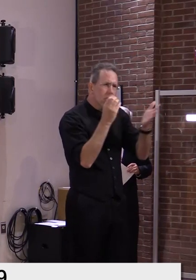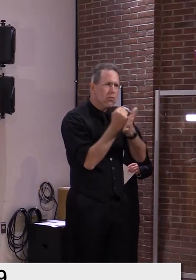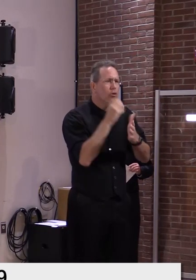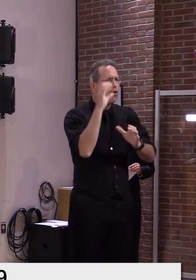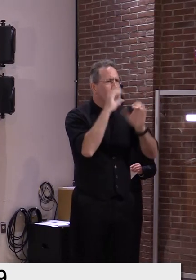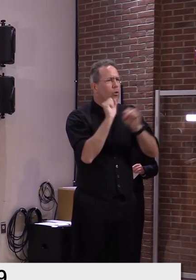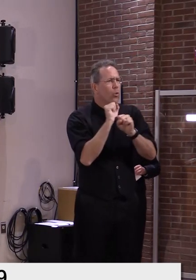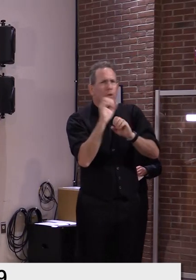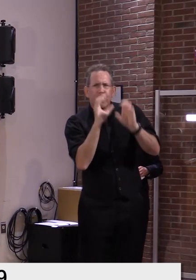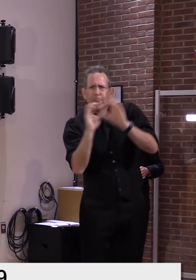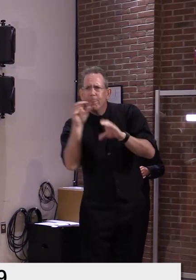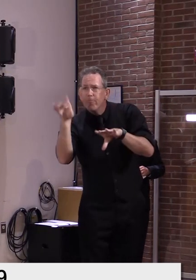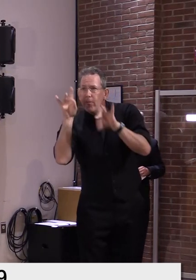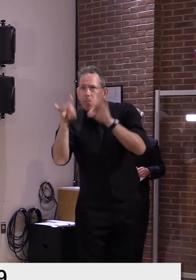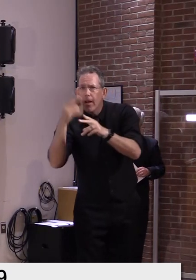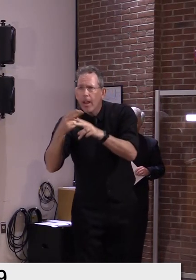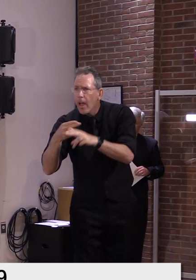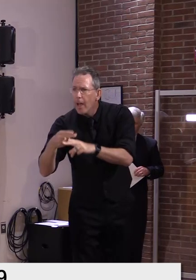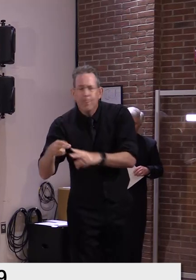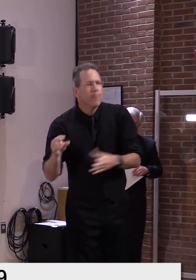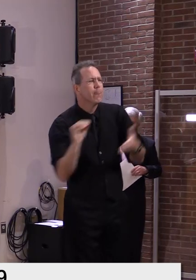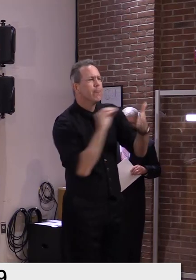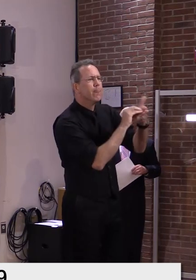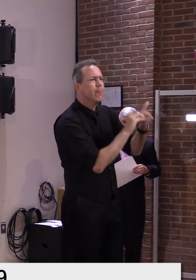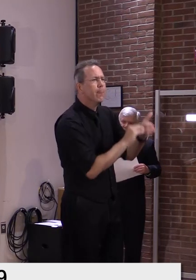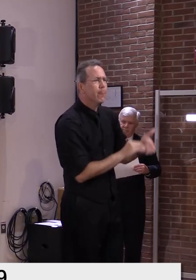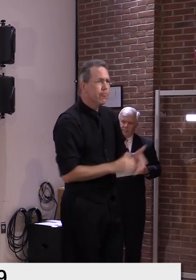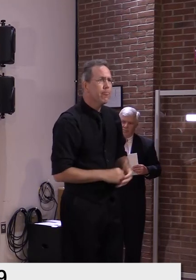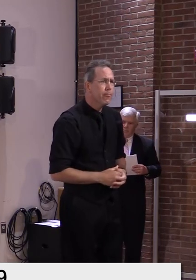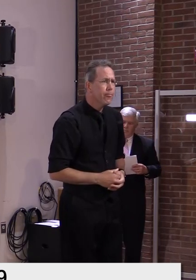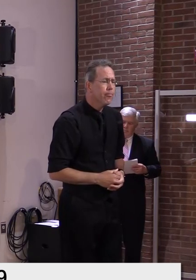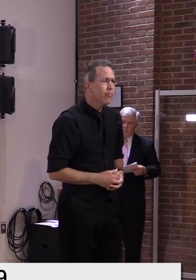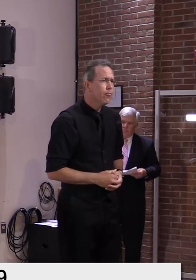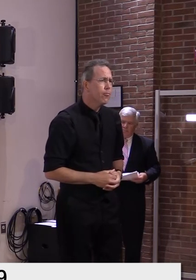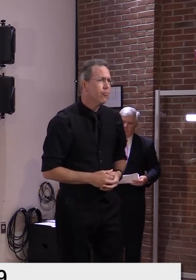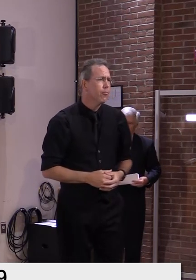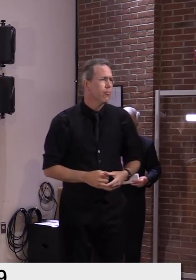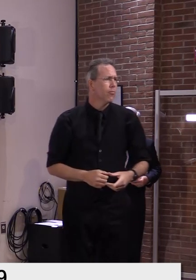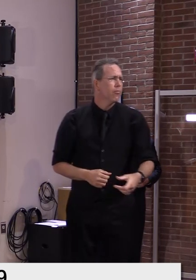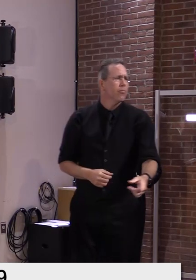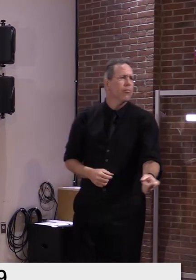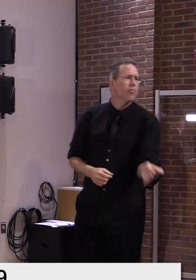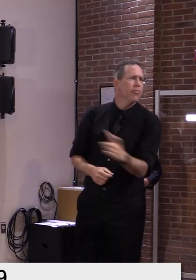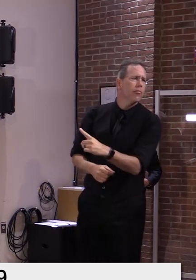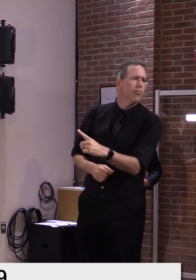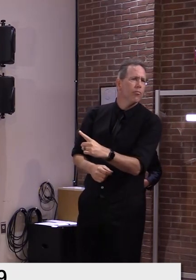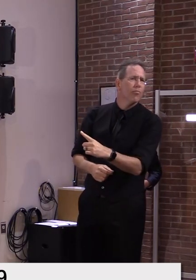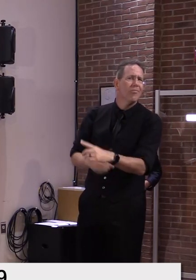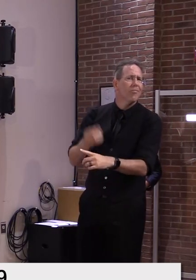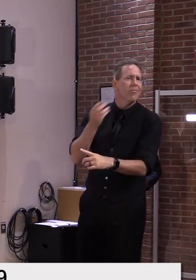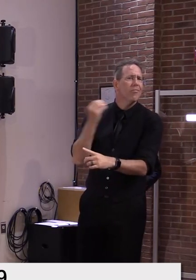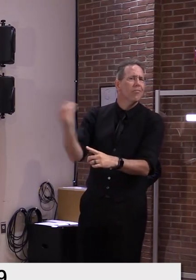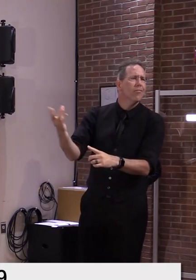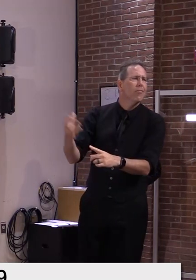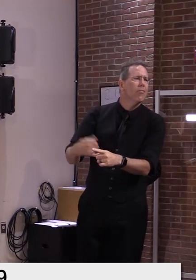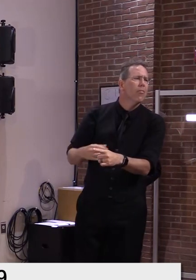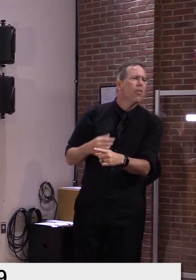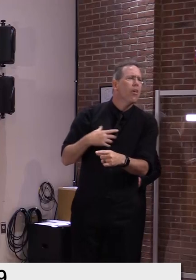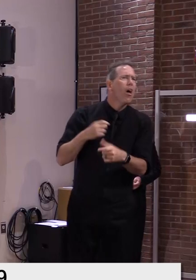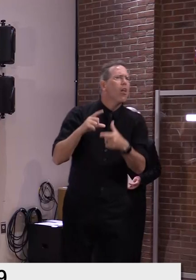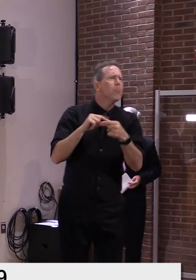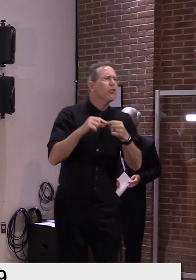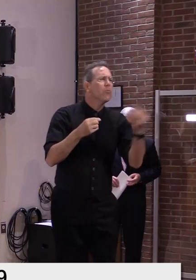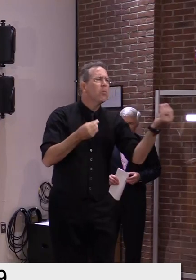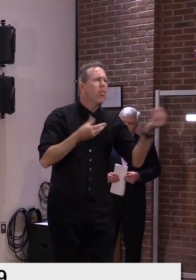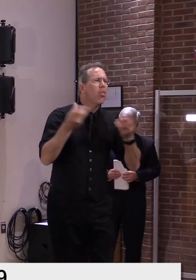pandemic. I mean, we are getting messages from claimants who are on their third week or even longer without receiving